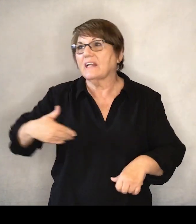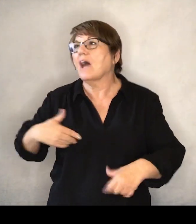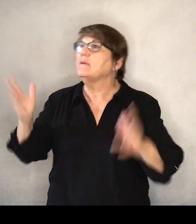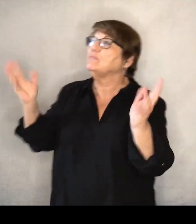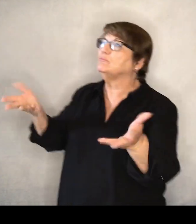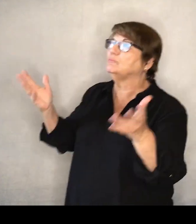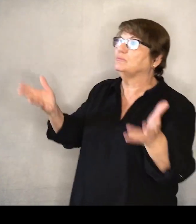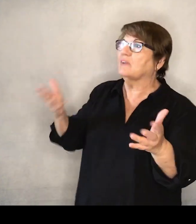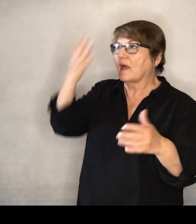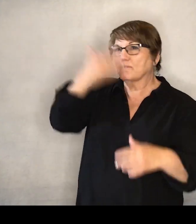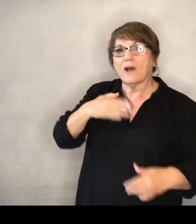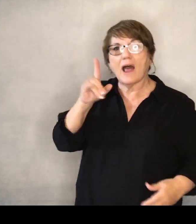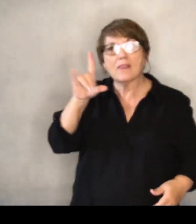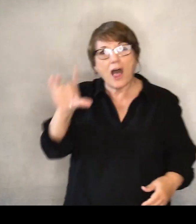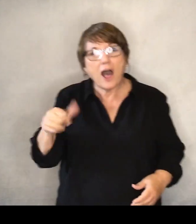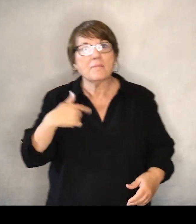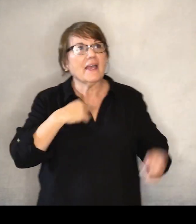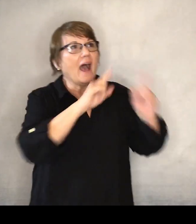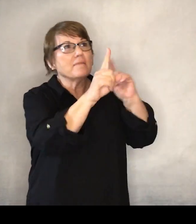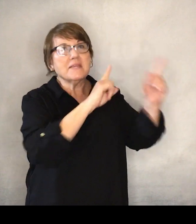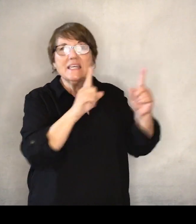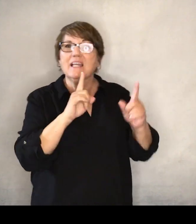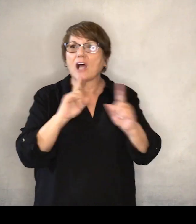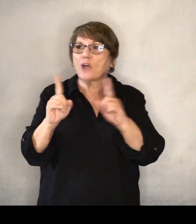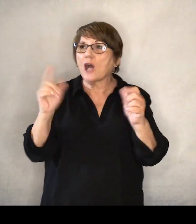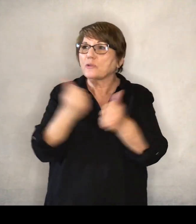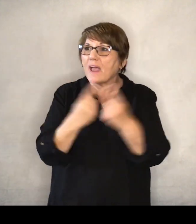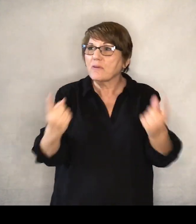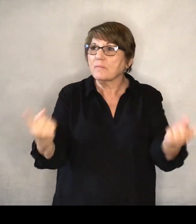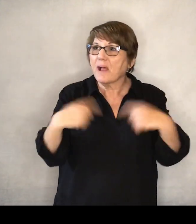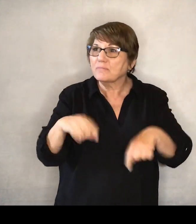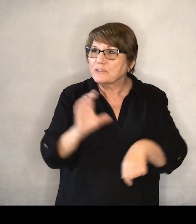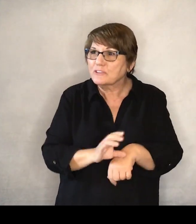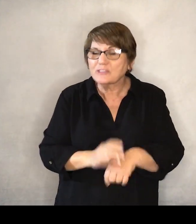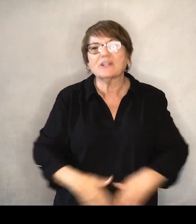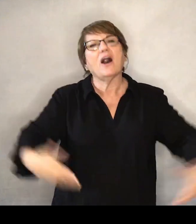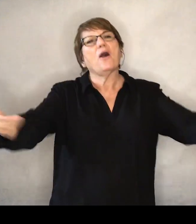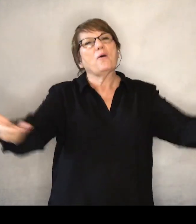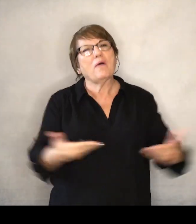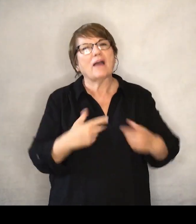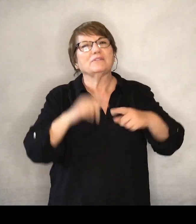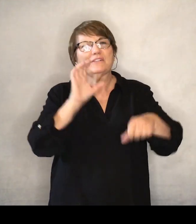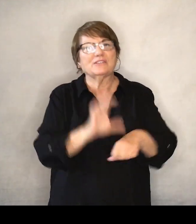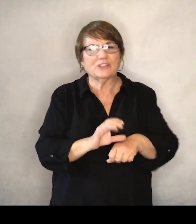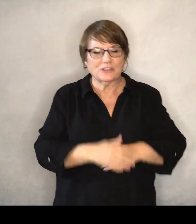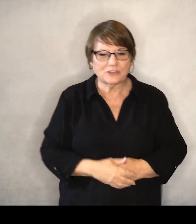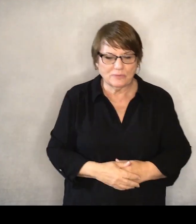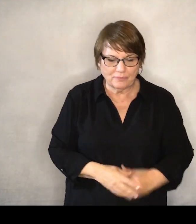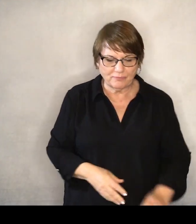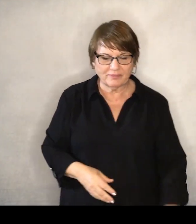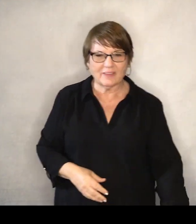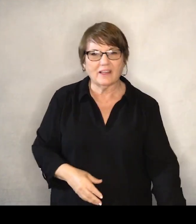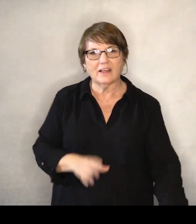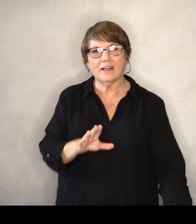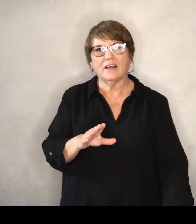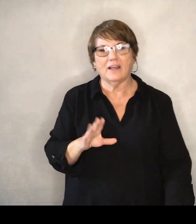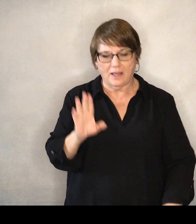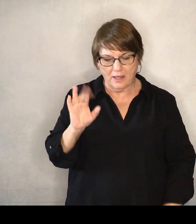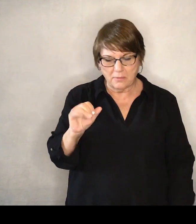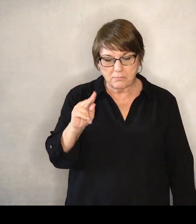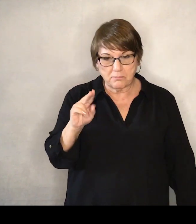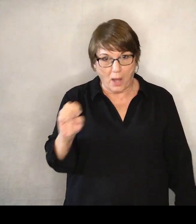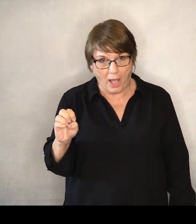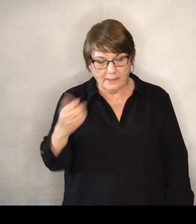back with everybody. That's what I do. I talk to everybody. So welcome to Moore Park Presbyterian Church. Bonnie